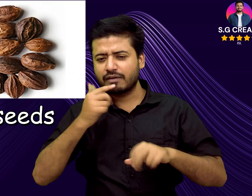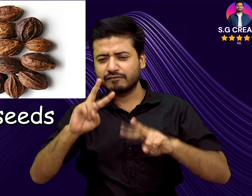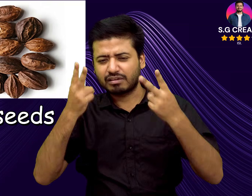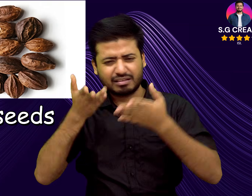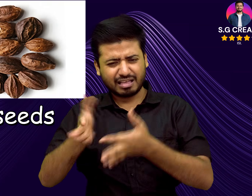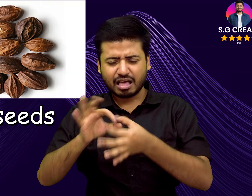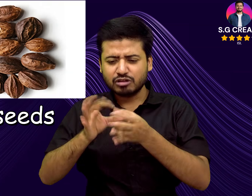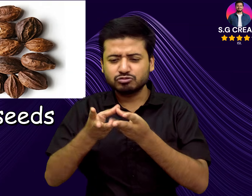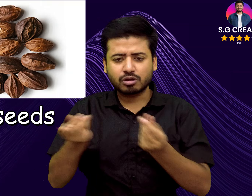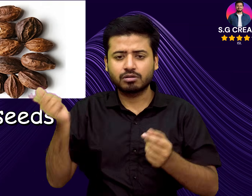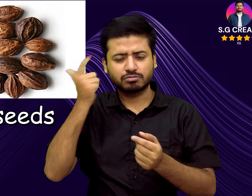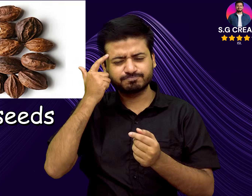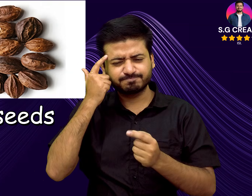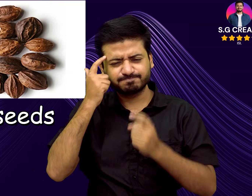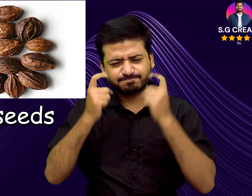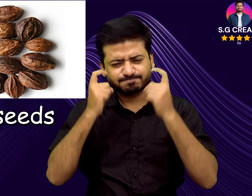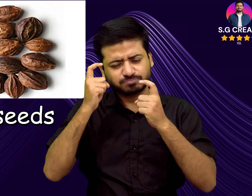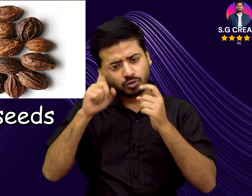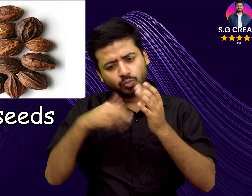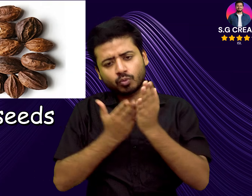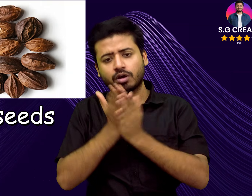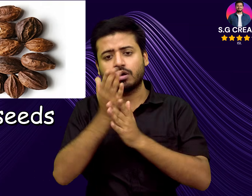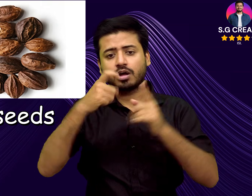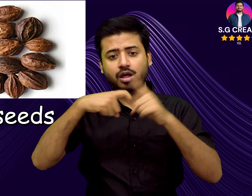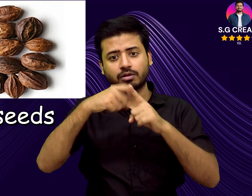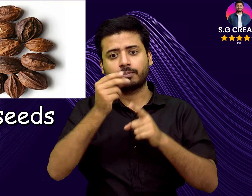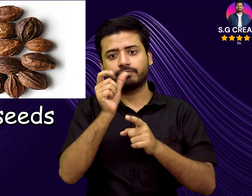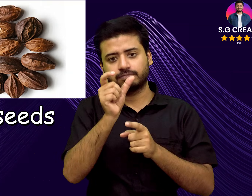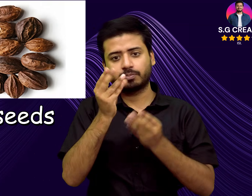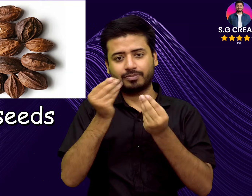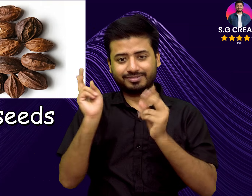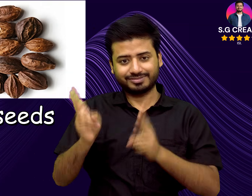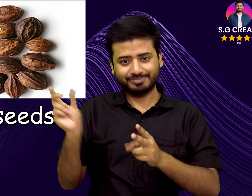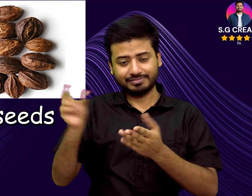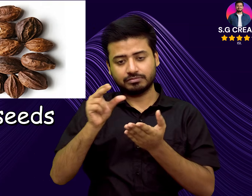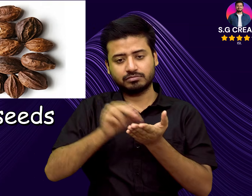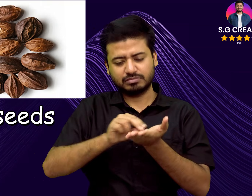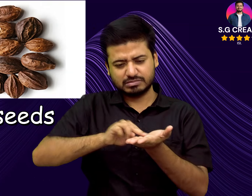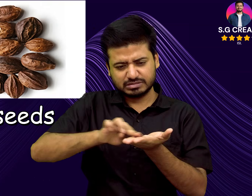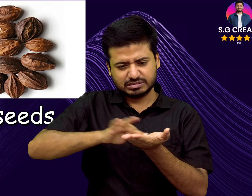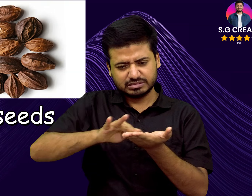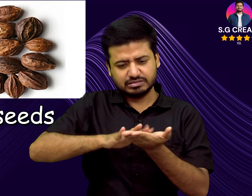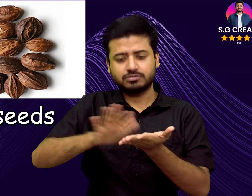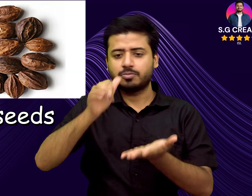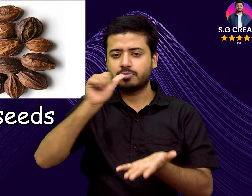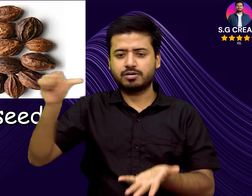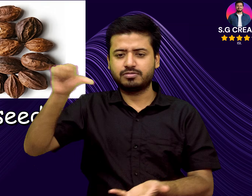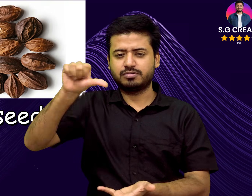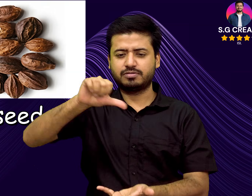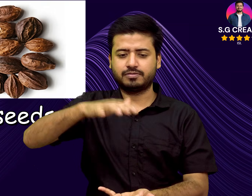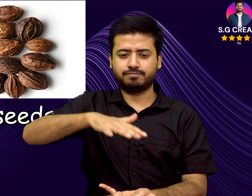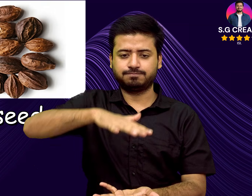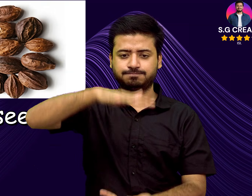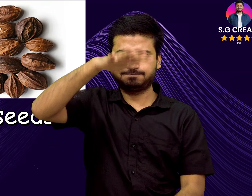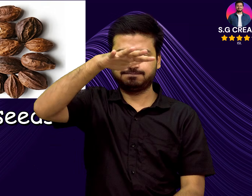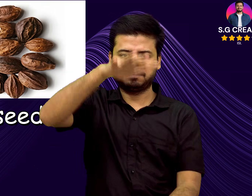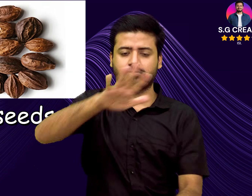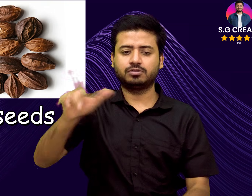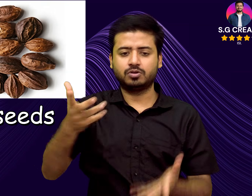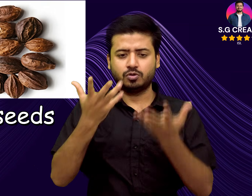pots. Materials required: 3 to 4 unglazed terracotta clay pots. The top pots need small holes drilled in the